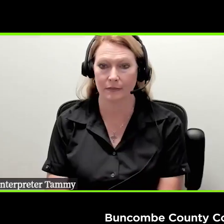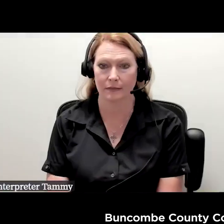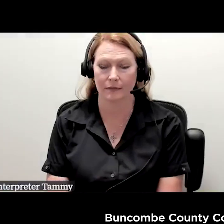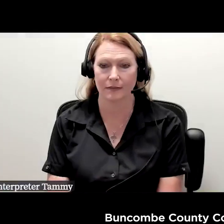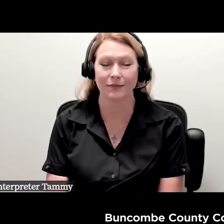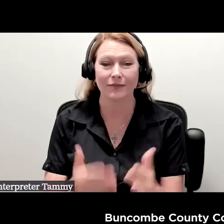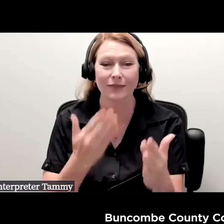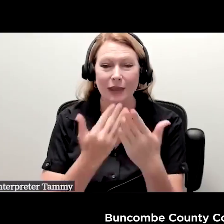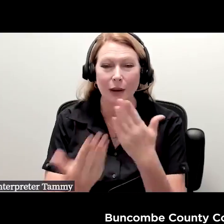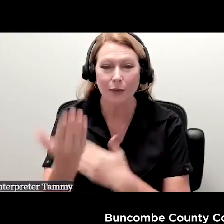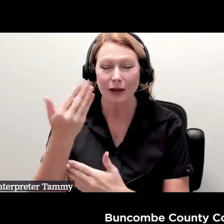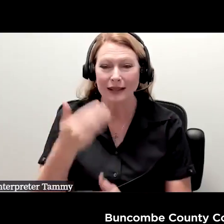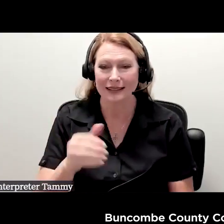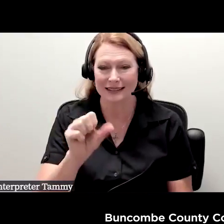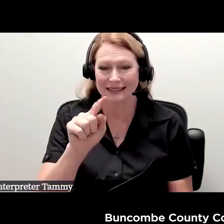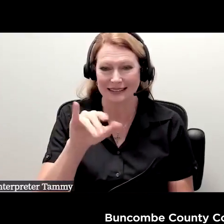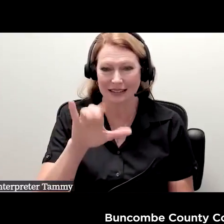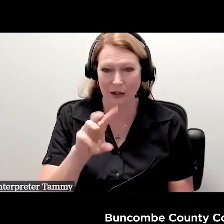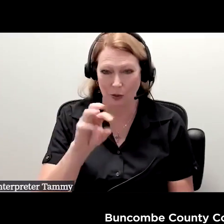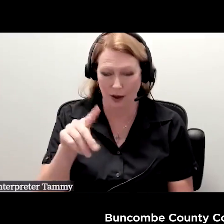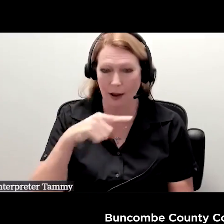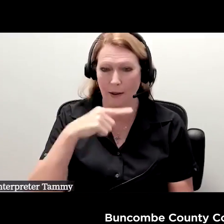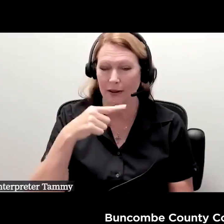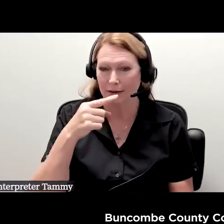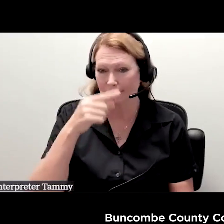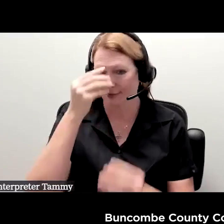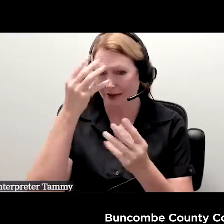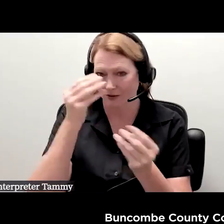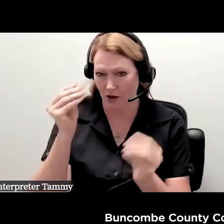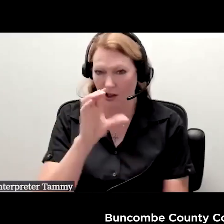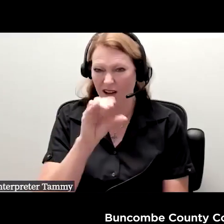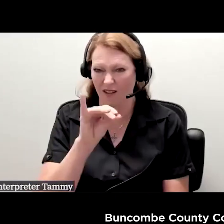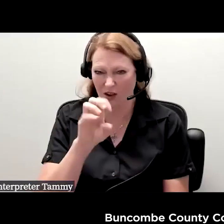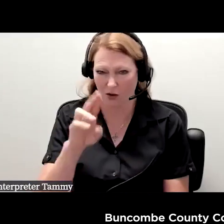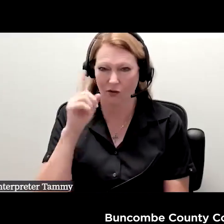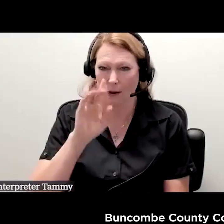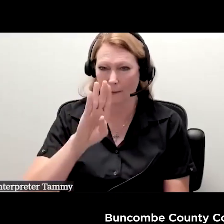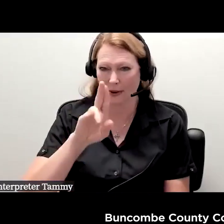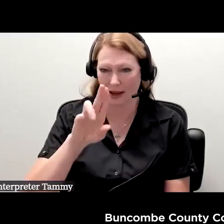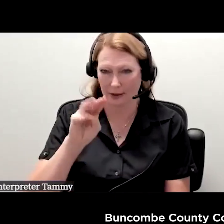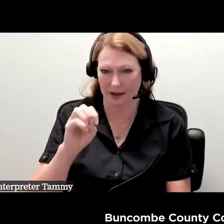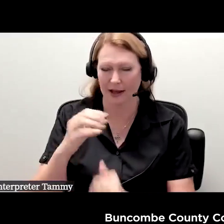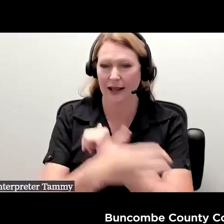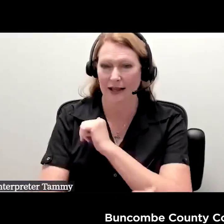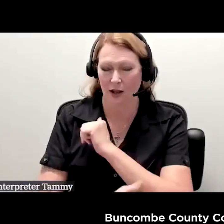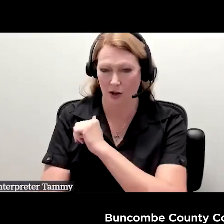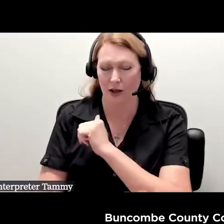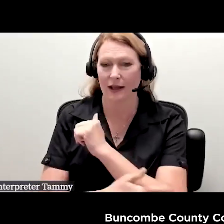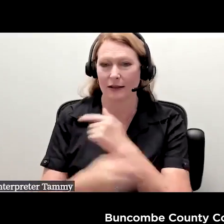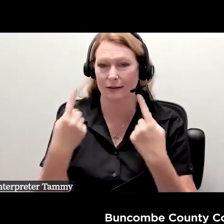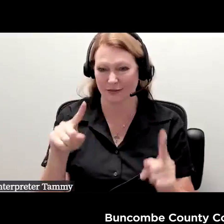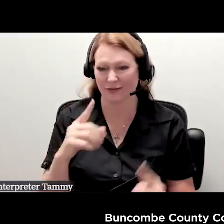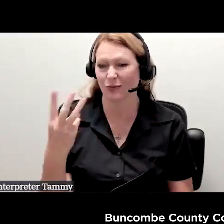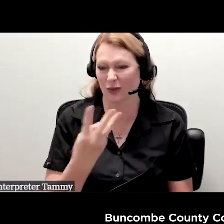Good morning. My name is Stacy Wood. I'm a Public Information Officer for Buncombe County Government, and this is your community briefing for Wednesday,